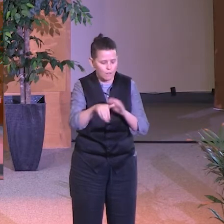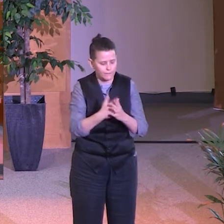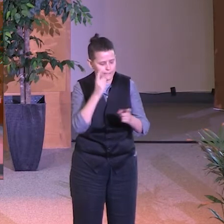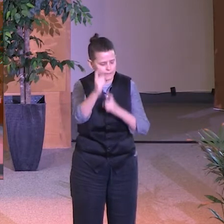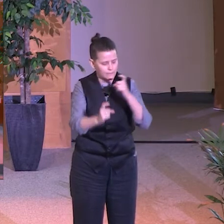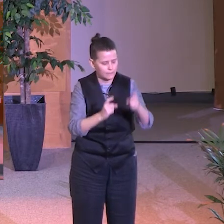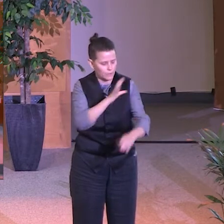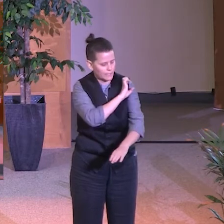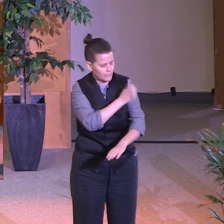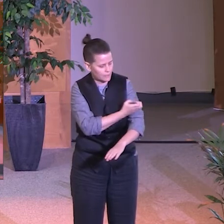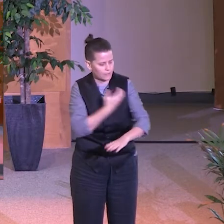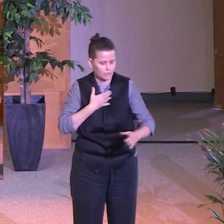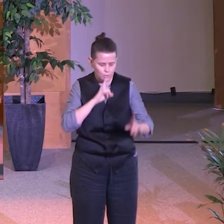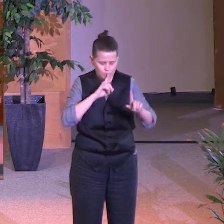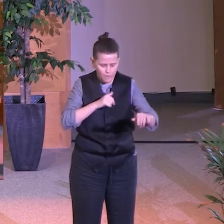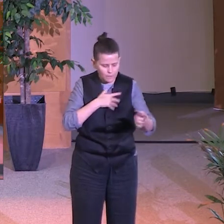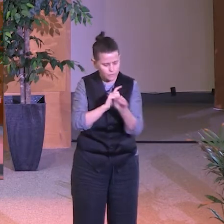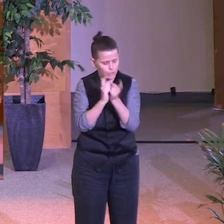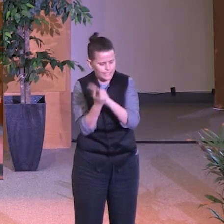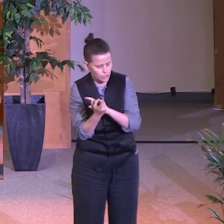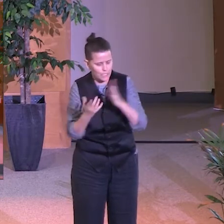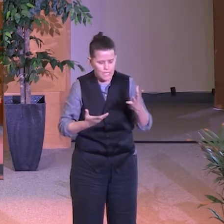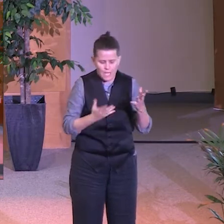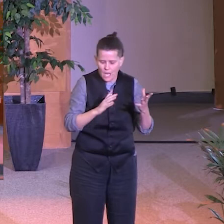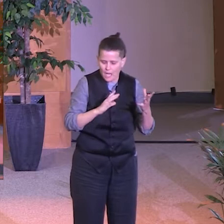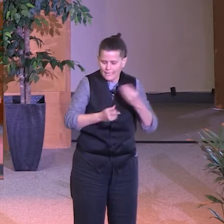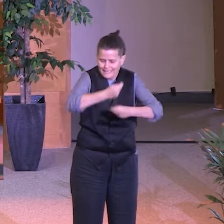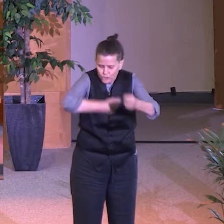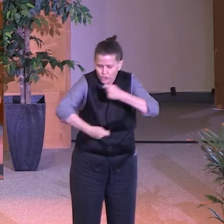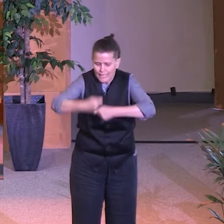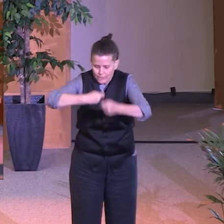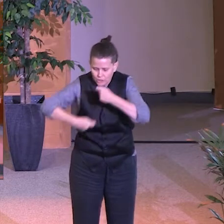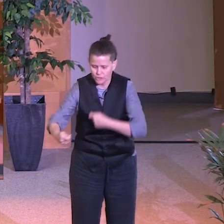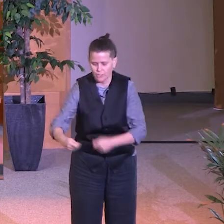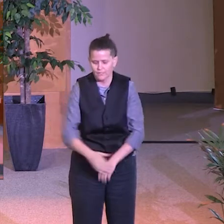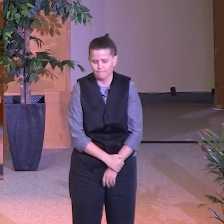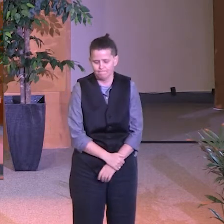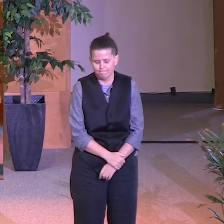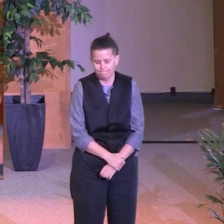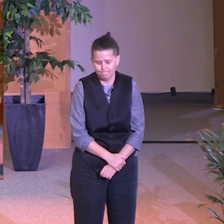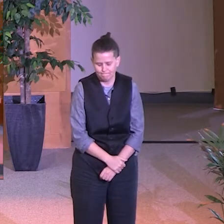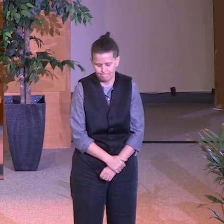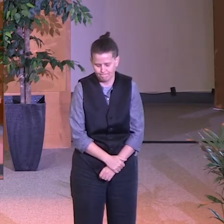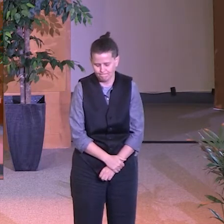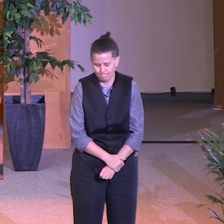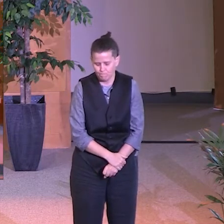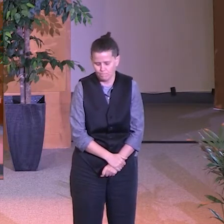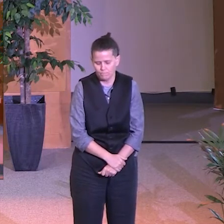simply an energetic exchange, that is just going